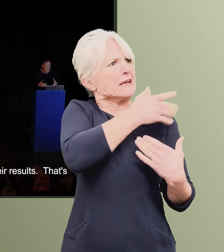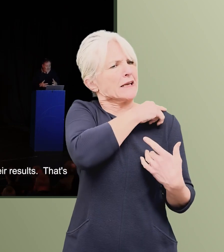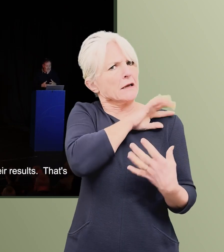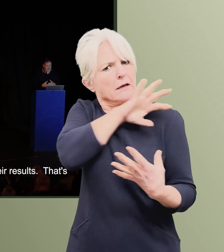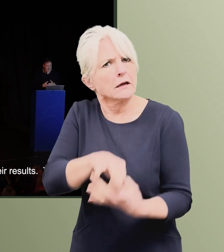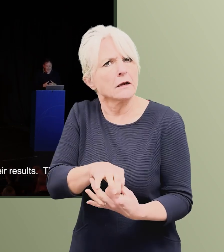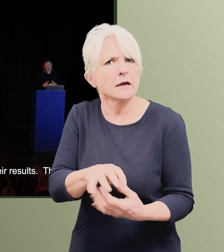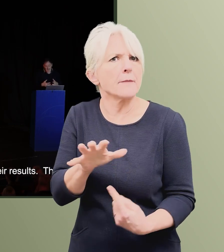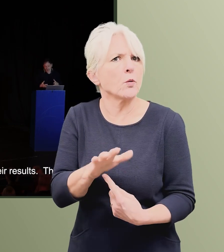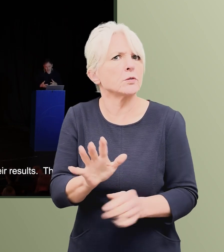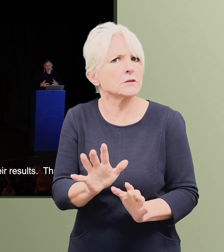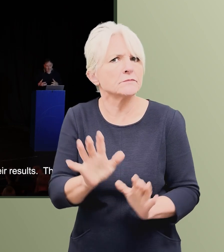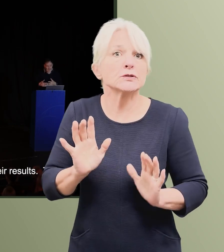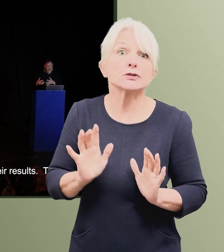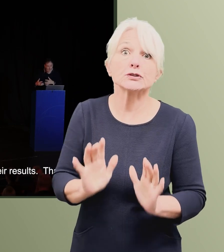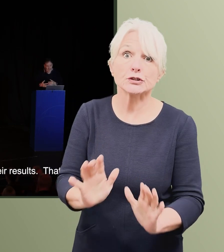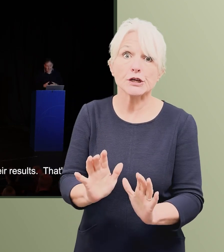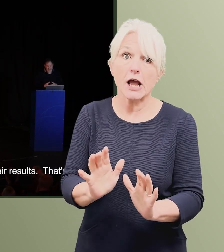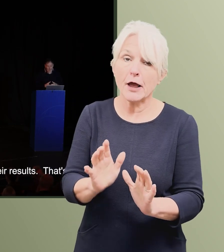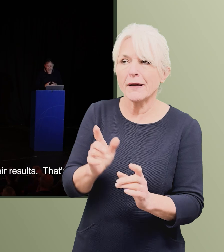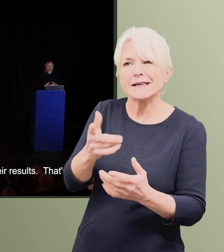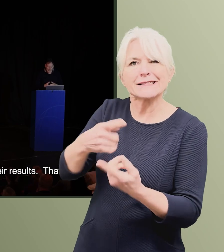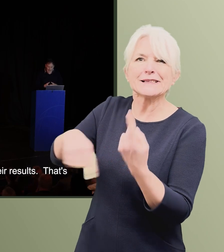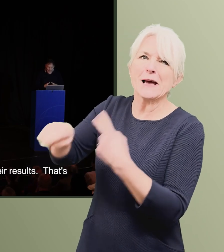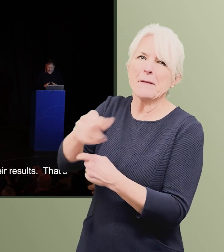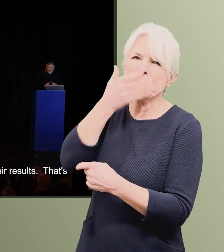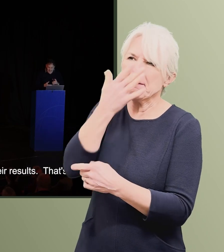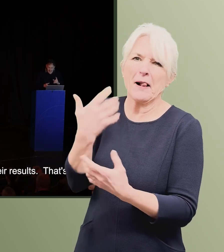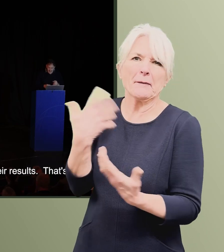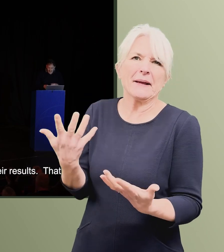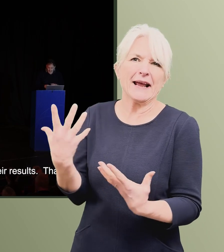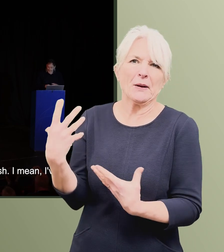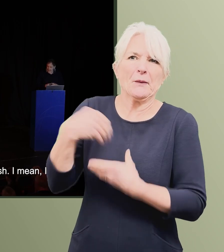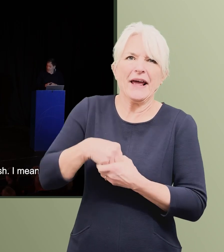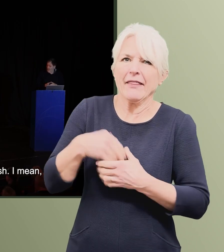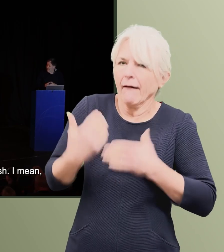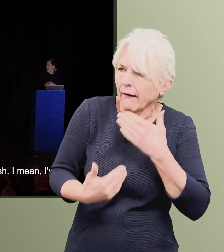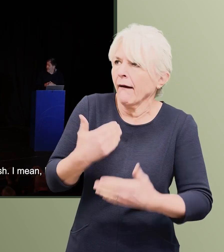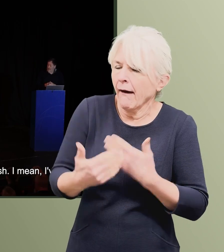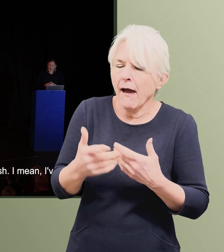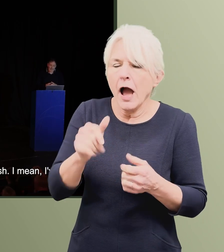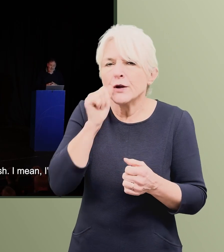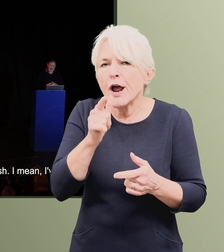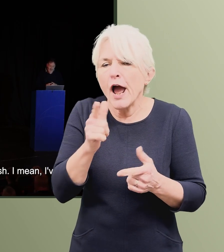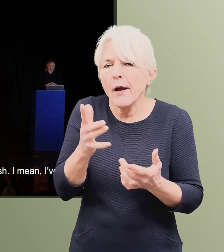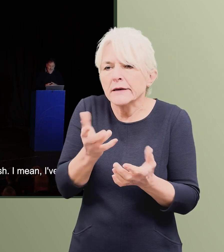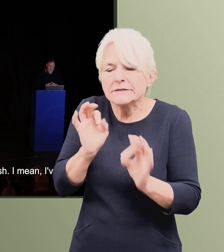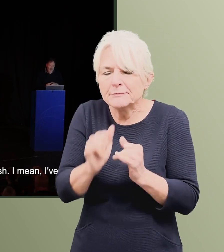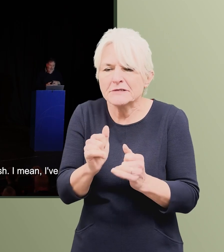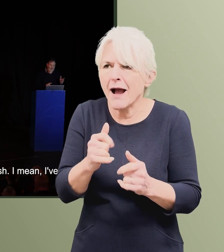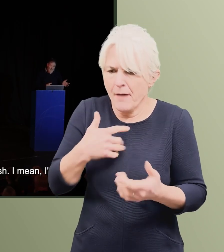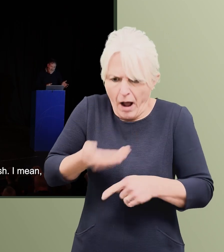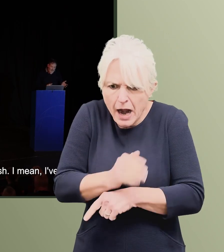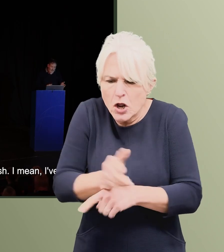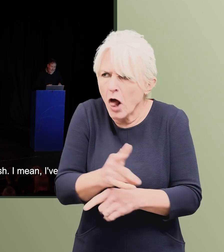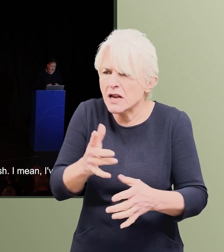some of the things they've had to do to get their results. That's one point. And the other point as well is that